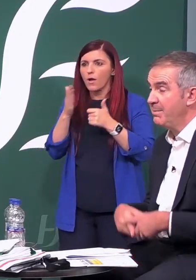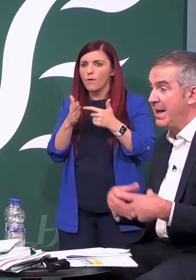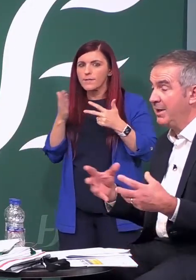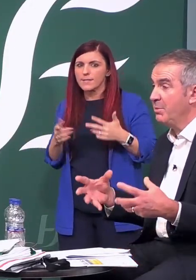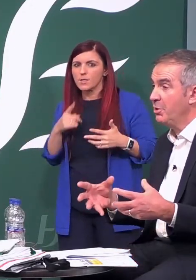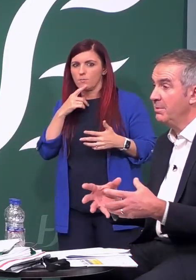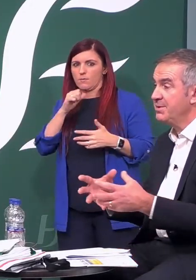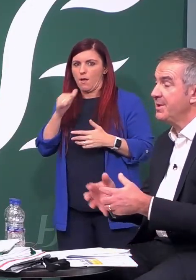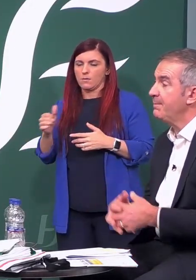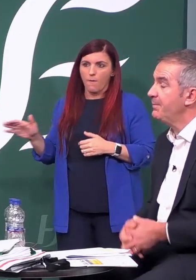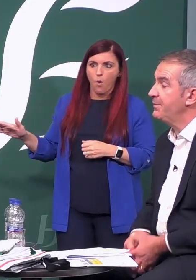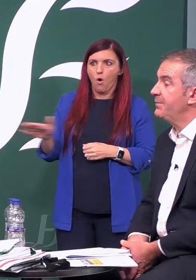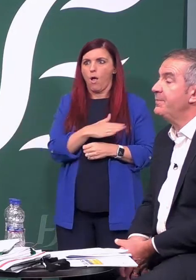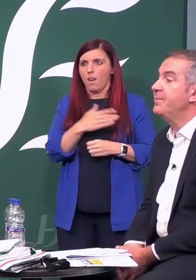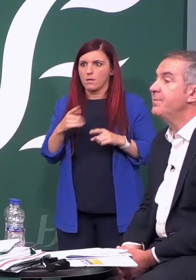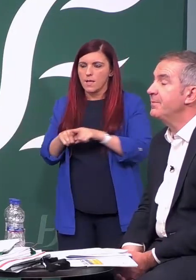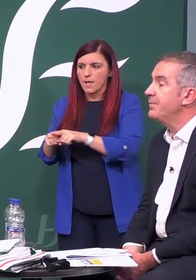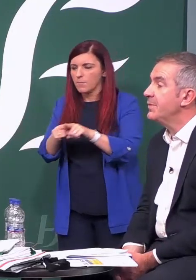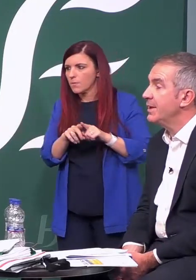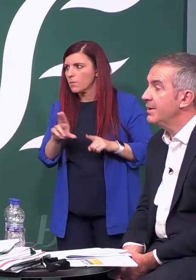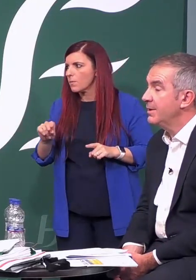rather than a blanket programme. So,